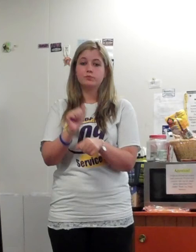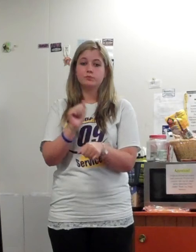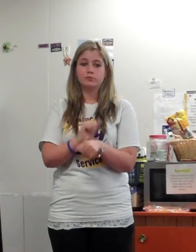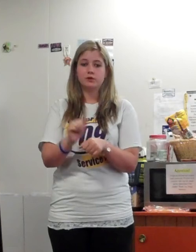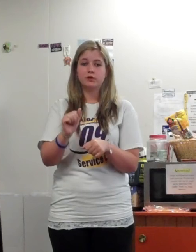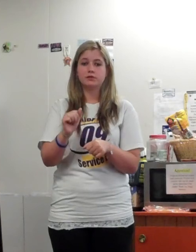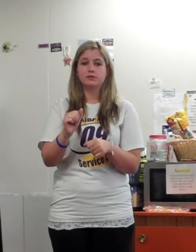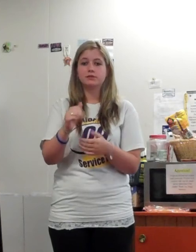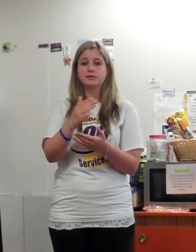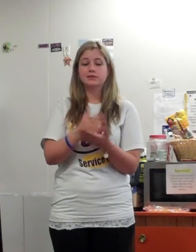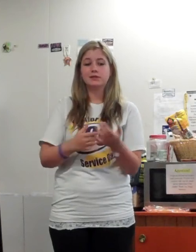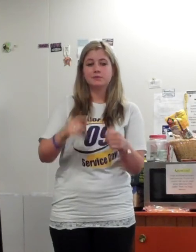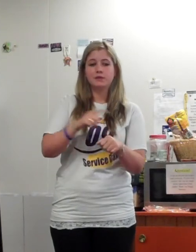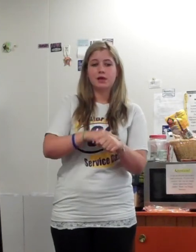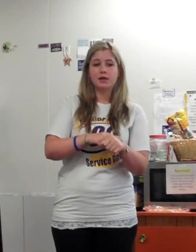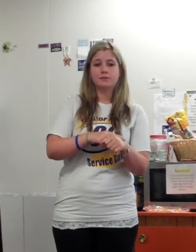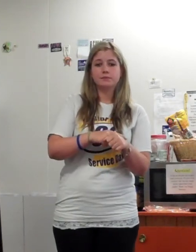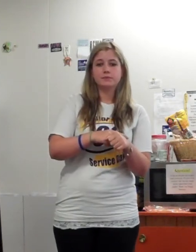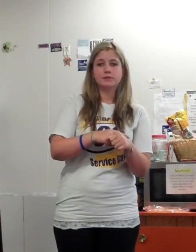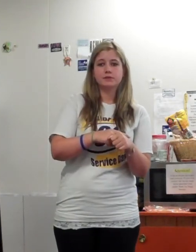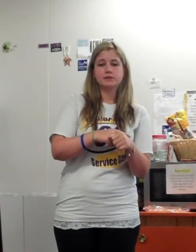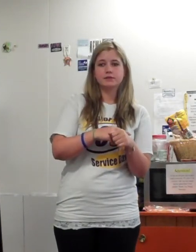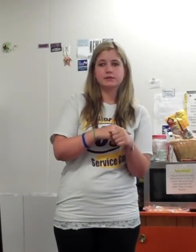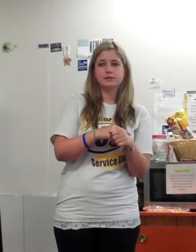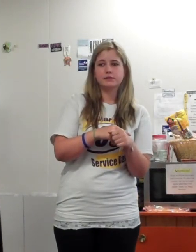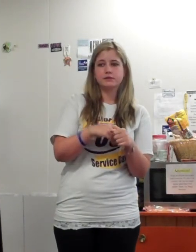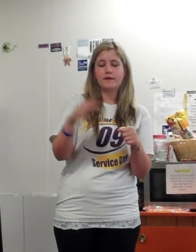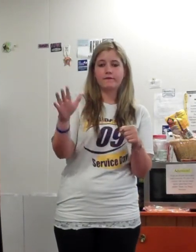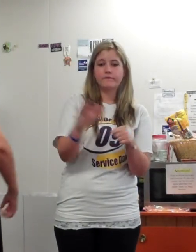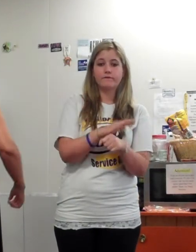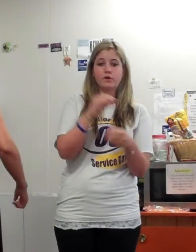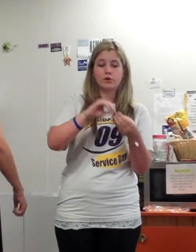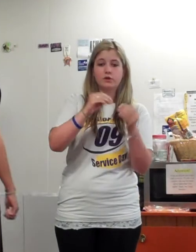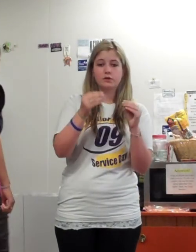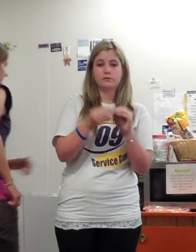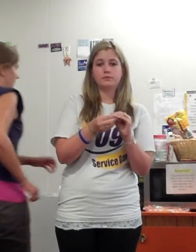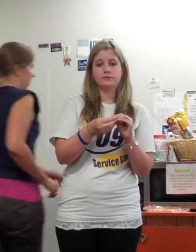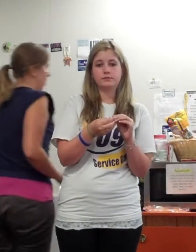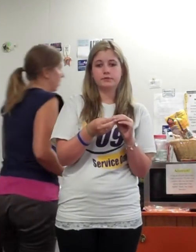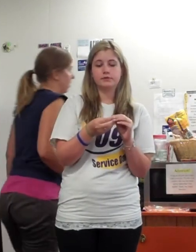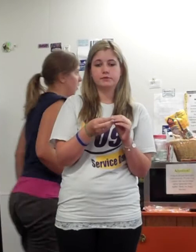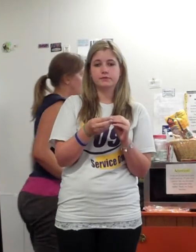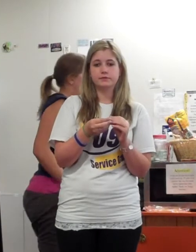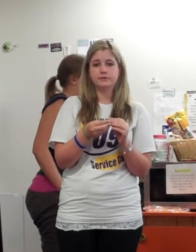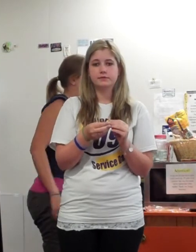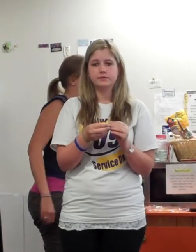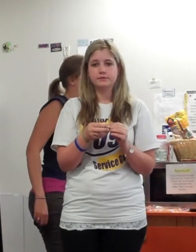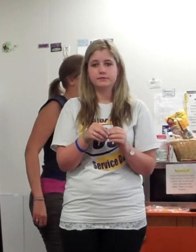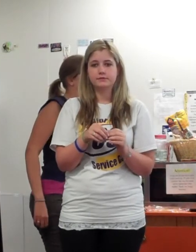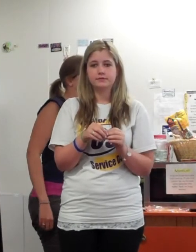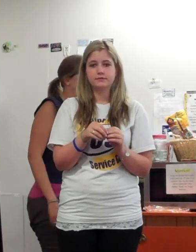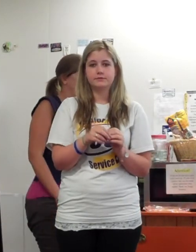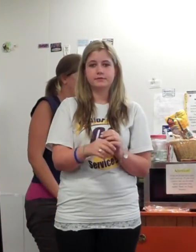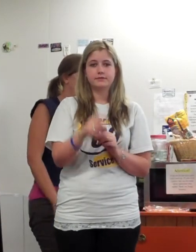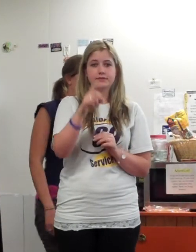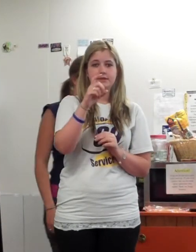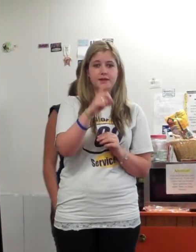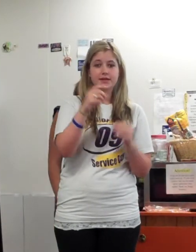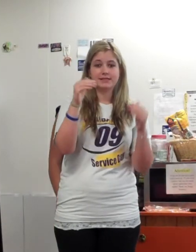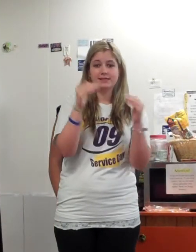whole number answers. So here we go. I'm going to sing the formula. Do you guys know it? Yep. X equals negative b plus or